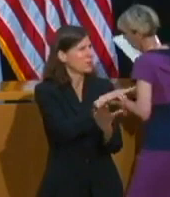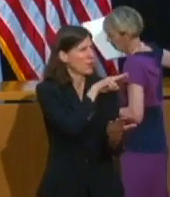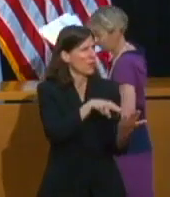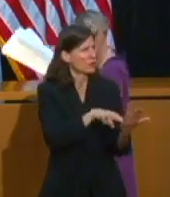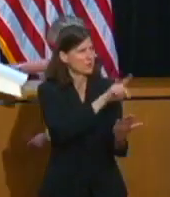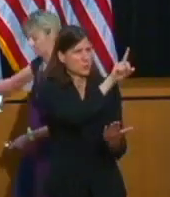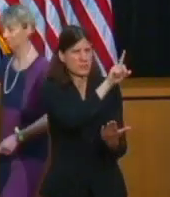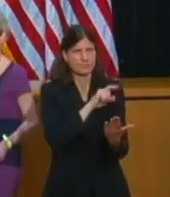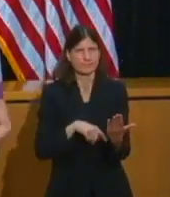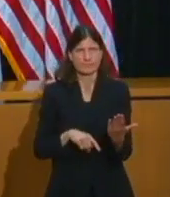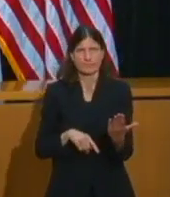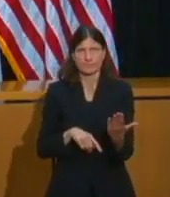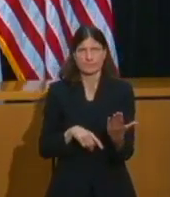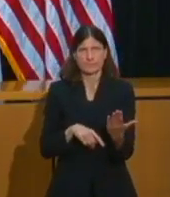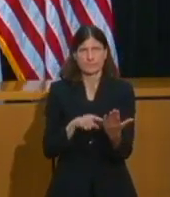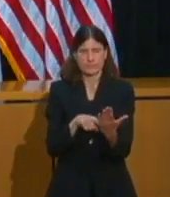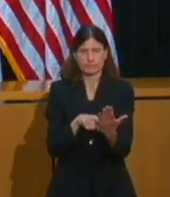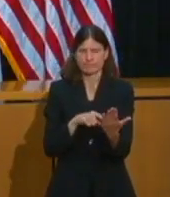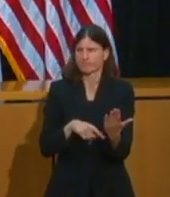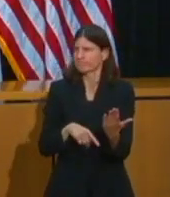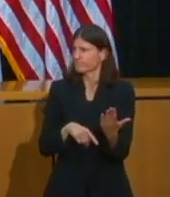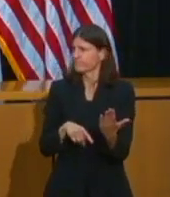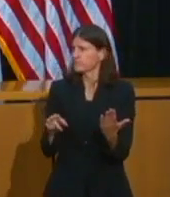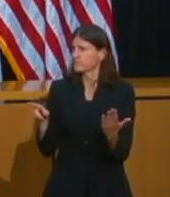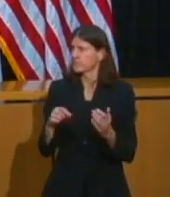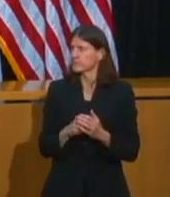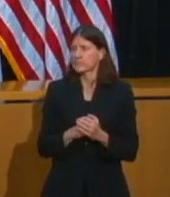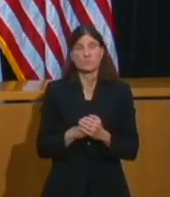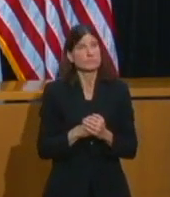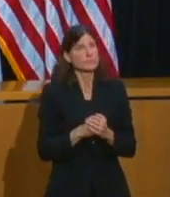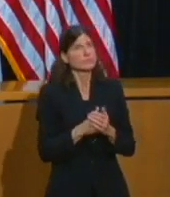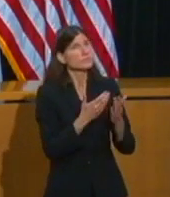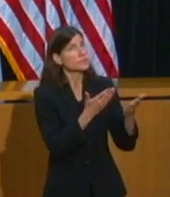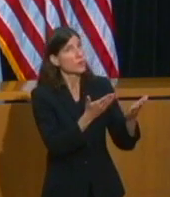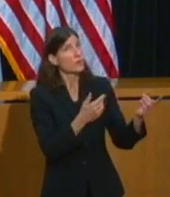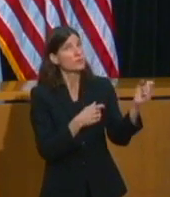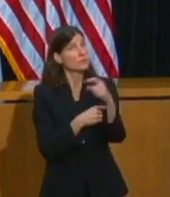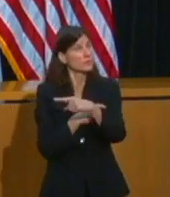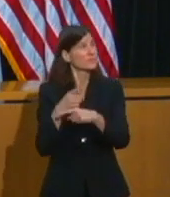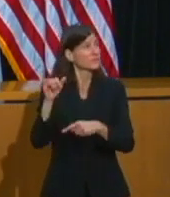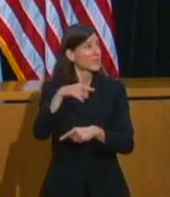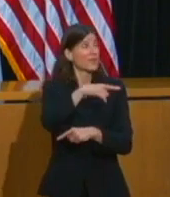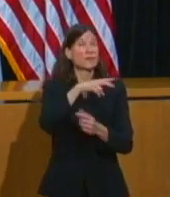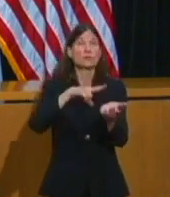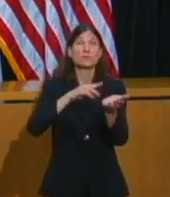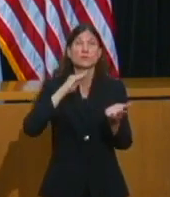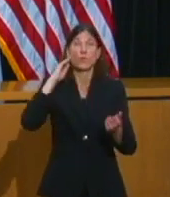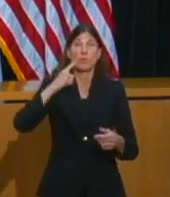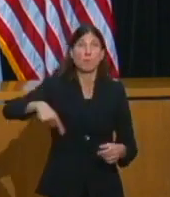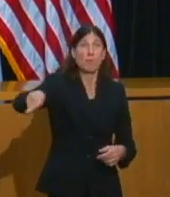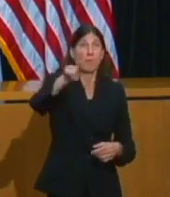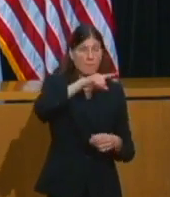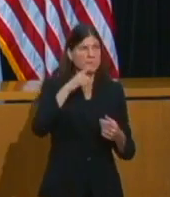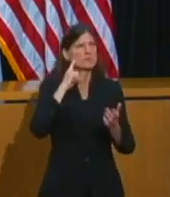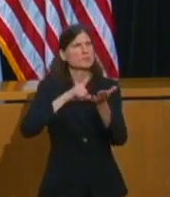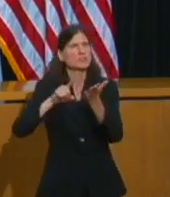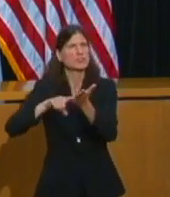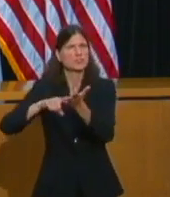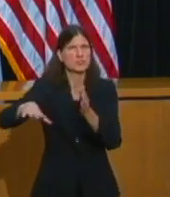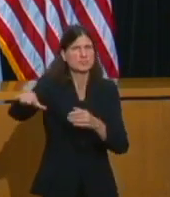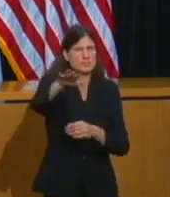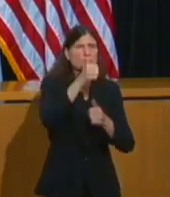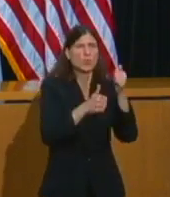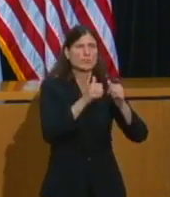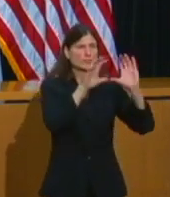Yep. The nursing homes that came out red in this second round of audits, I think you said that they will lose some of the funding.